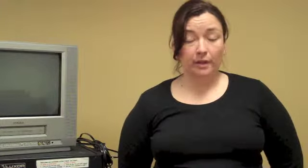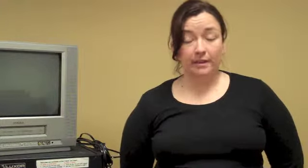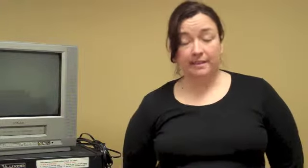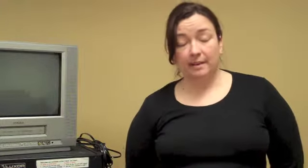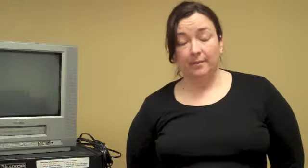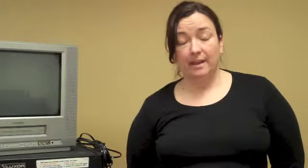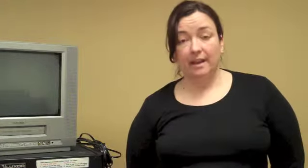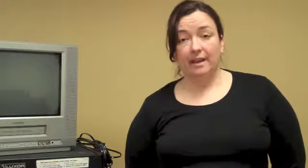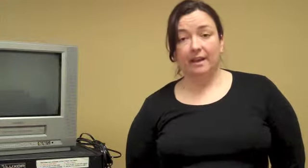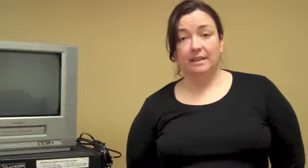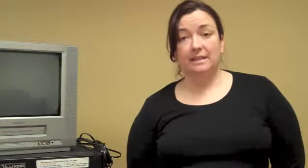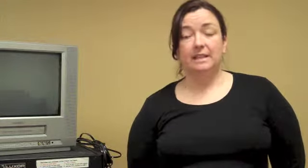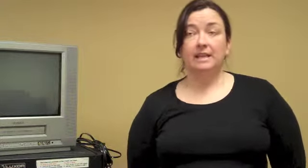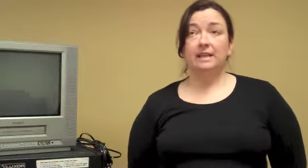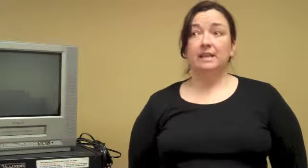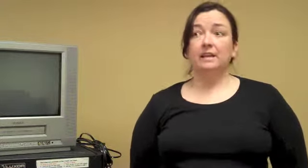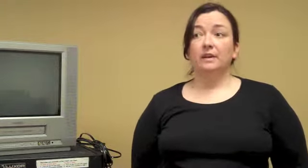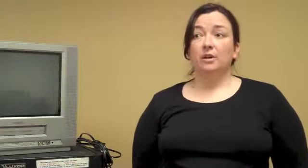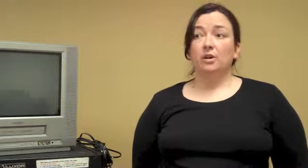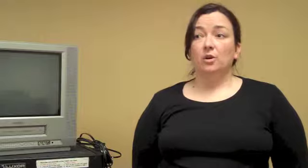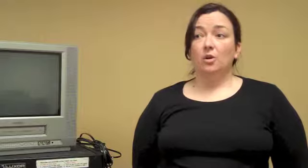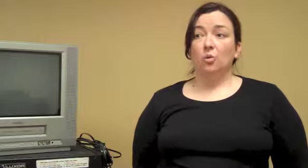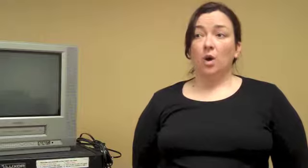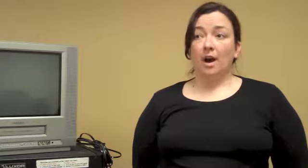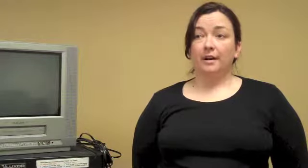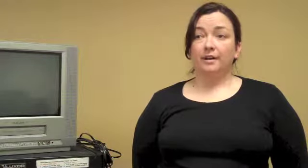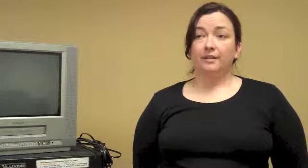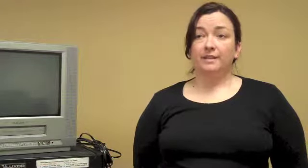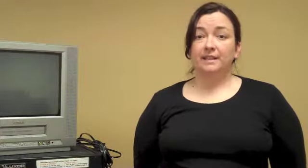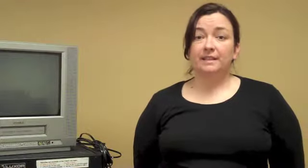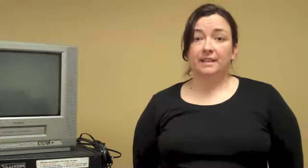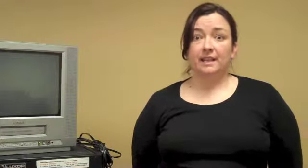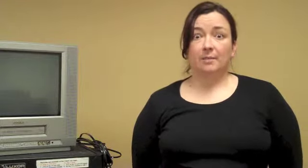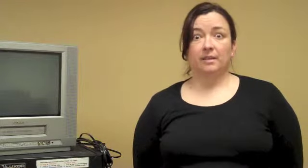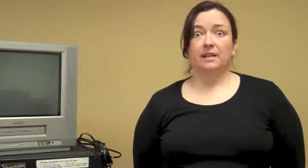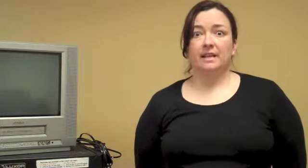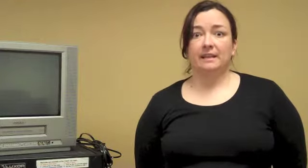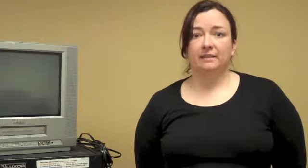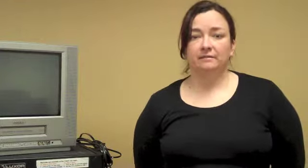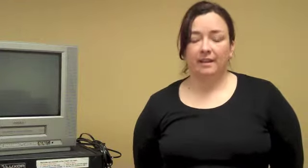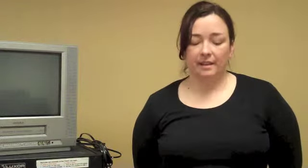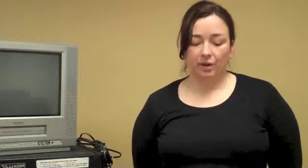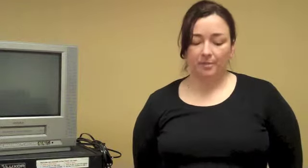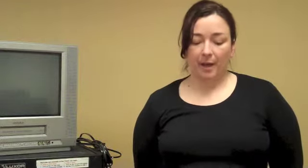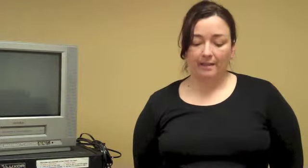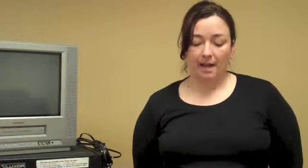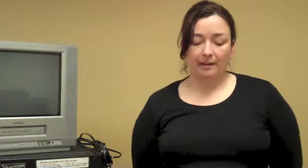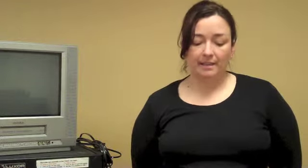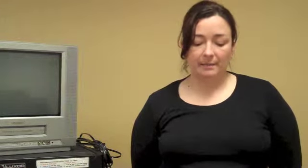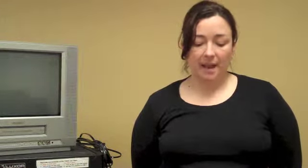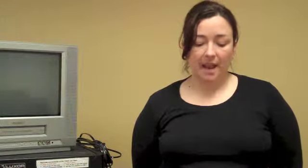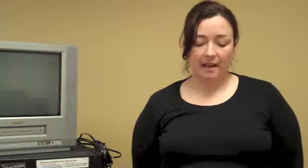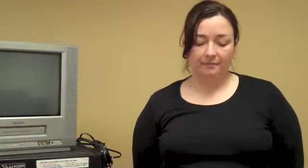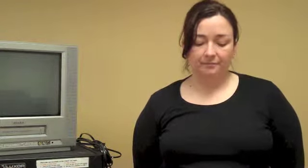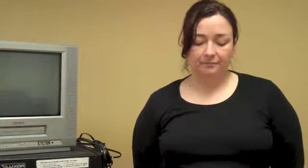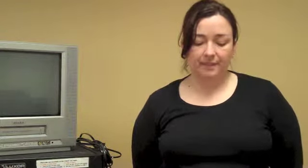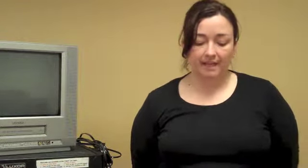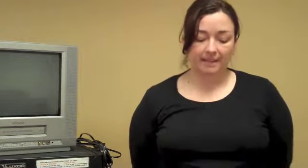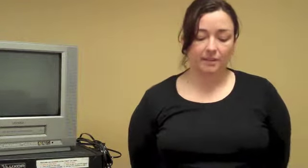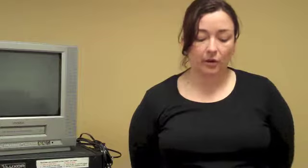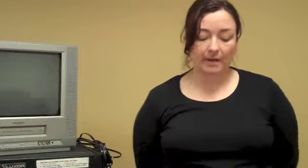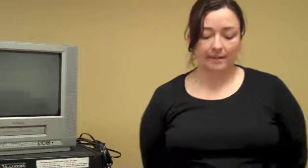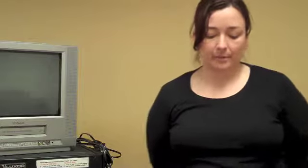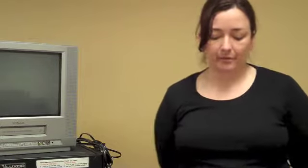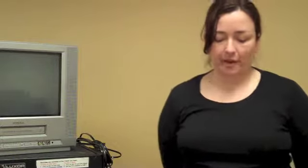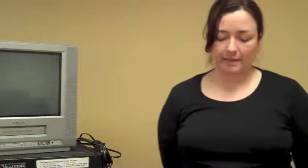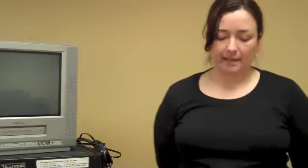you're boiling something and the water sticks to the top of the lid and then drops back down into the pan. Yes,